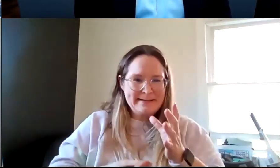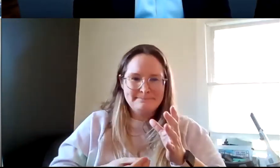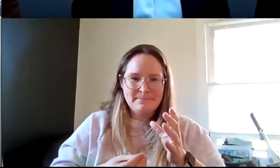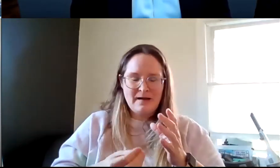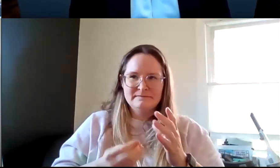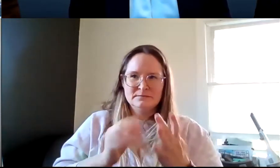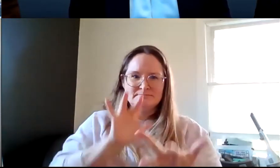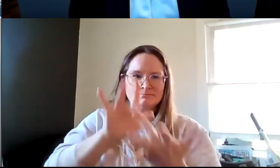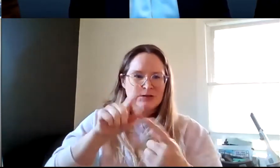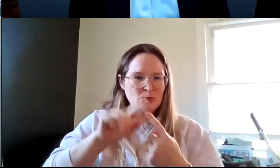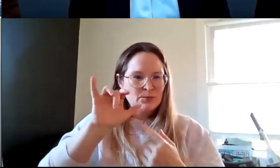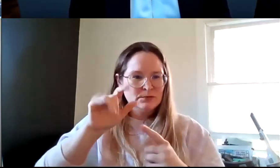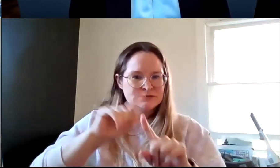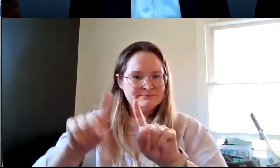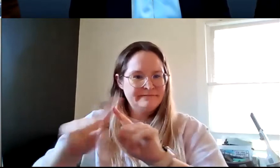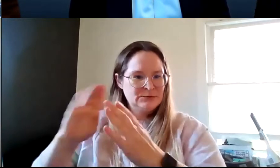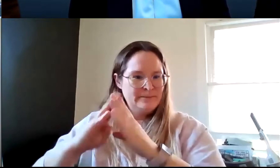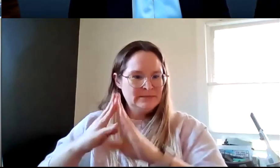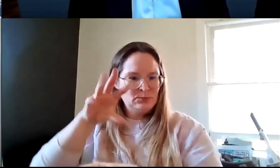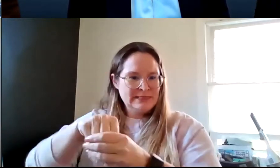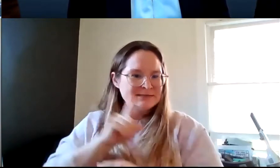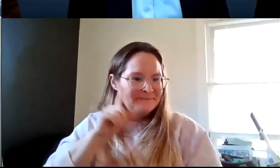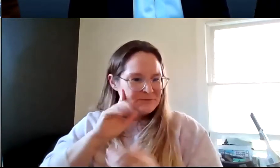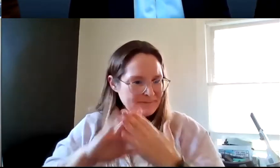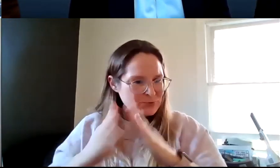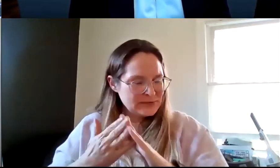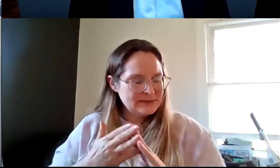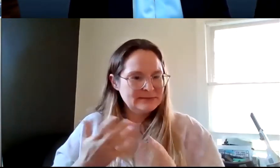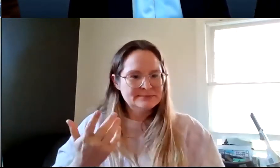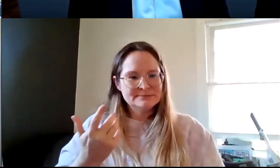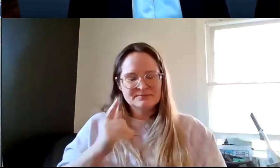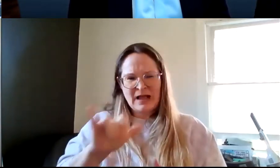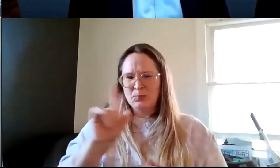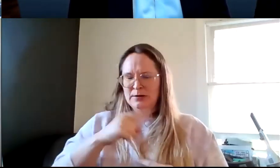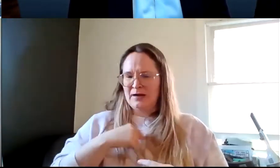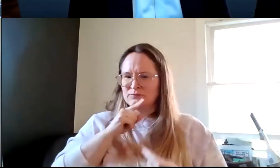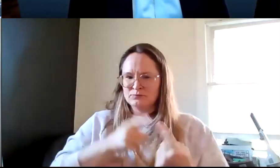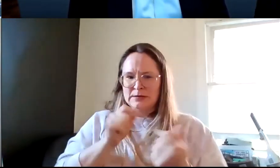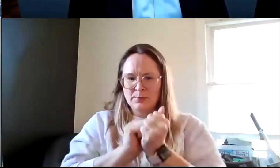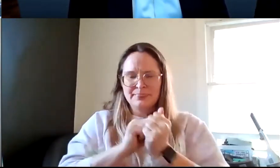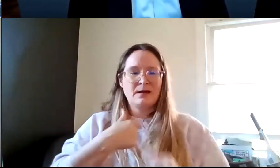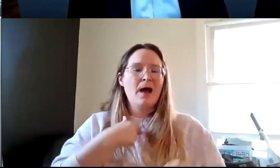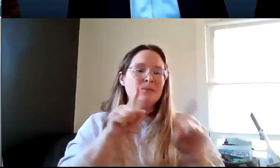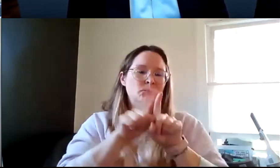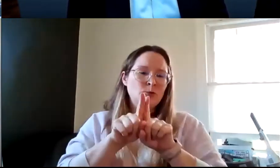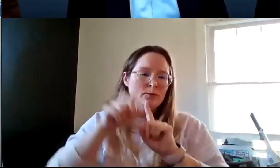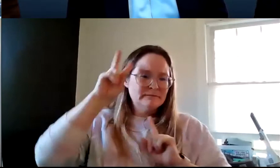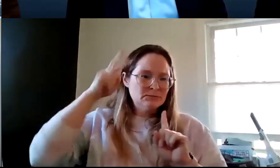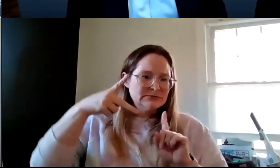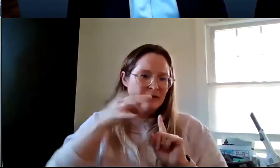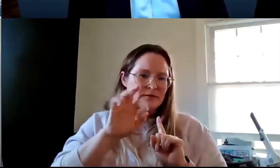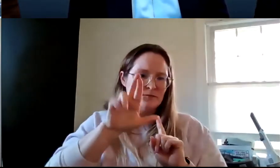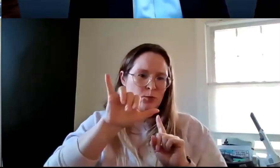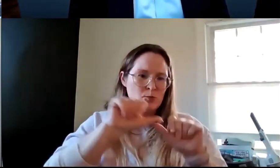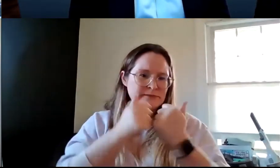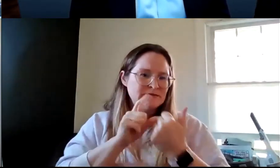needs, and we found out that, you know, there's a gap in our needs, you know, and within the deaf and hard of hearing community, there's big gaps, and we're struggling